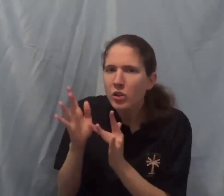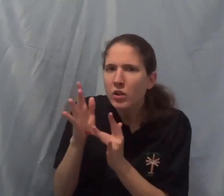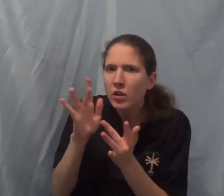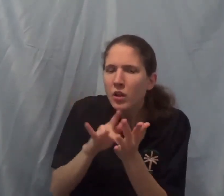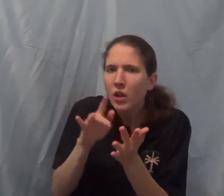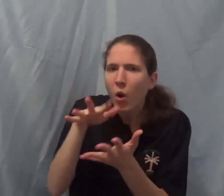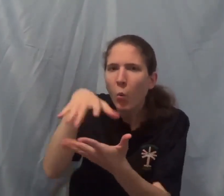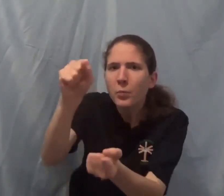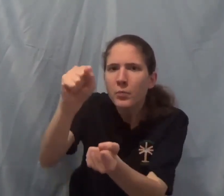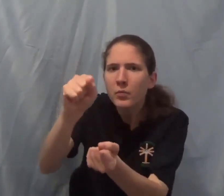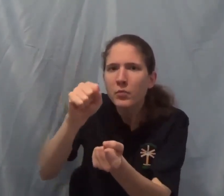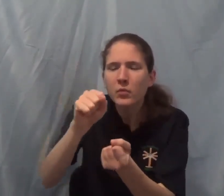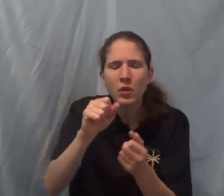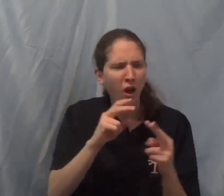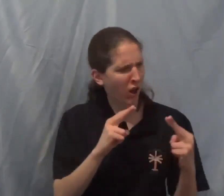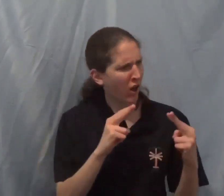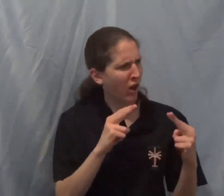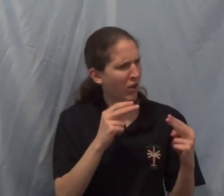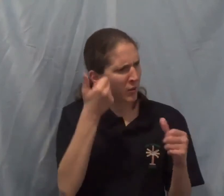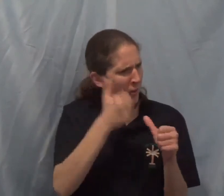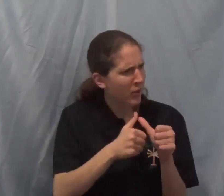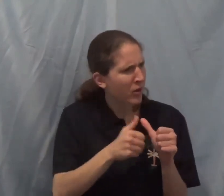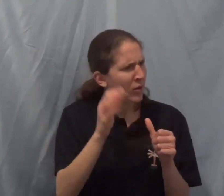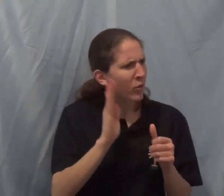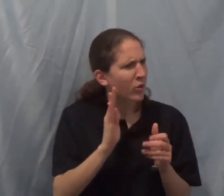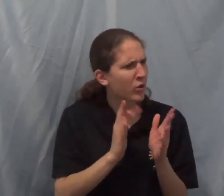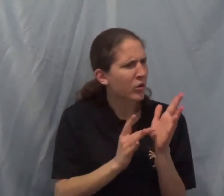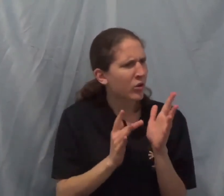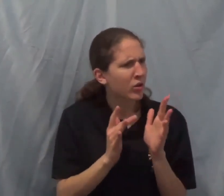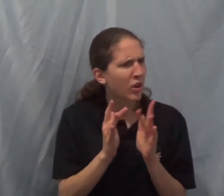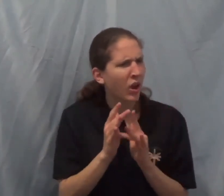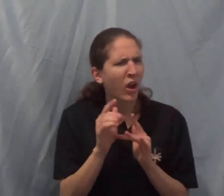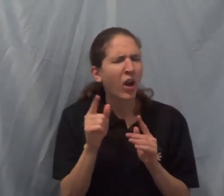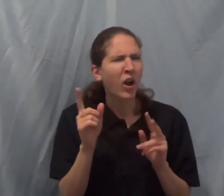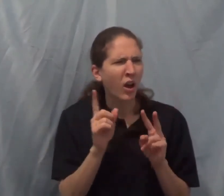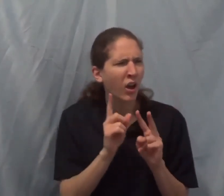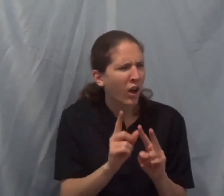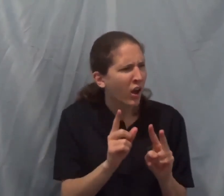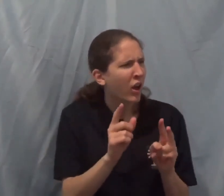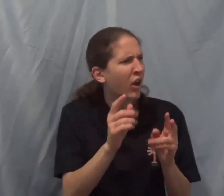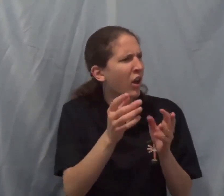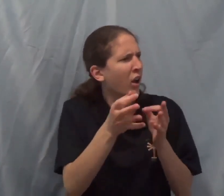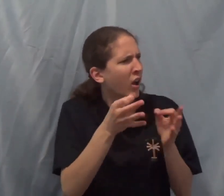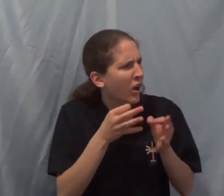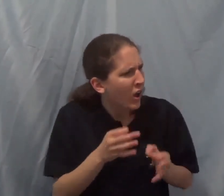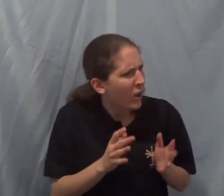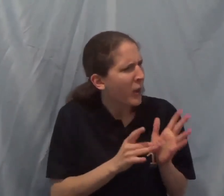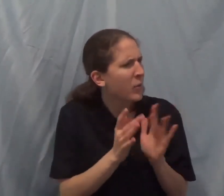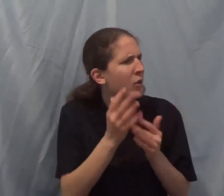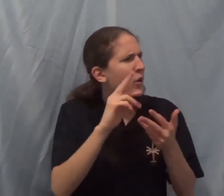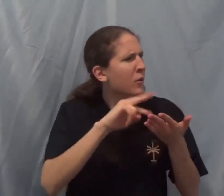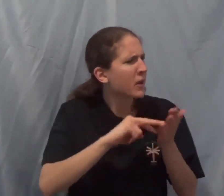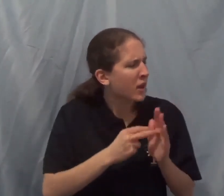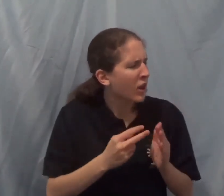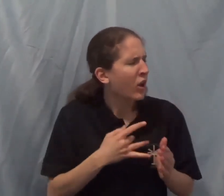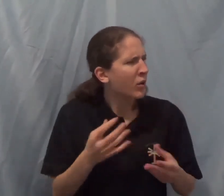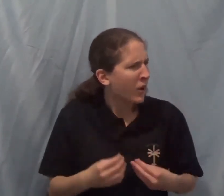to us the scriptures? And they rose that very hour and returned to Jerusalem, the place